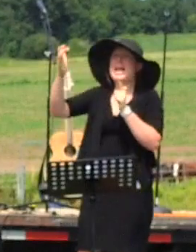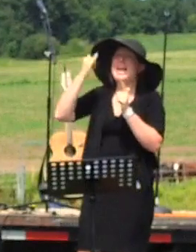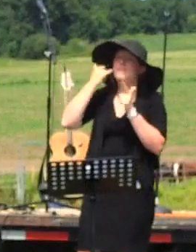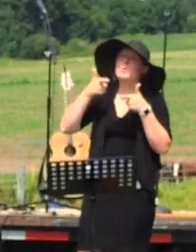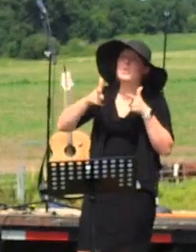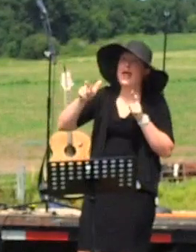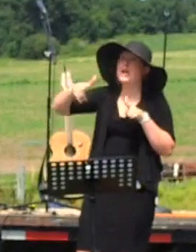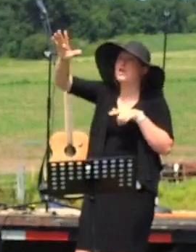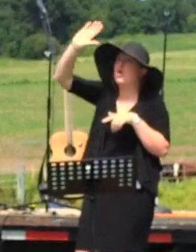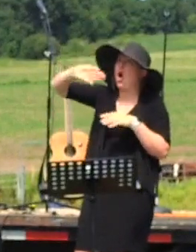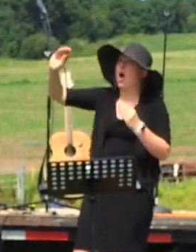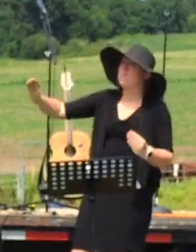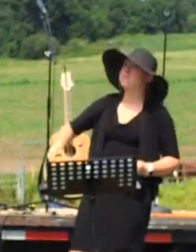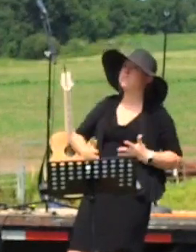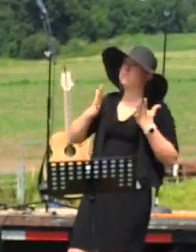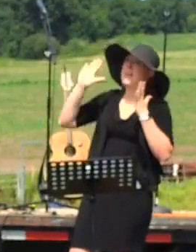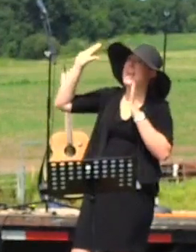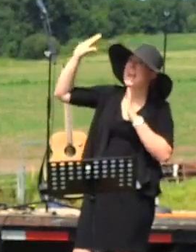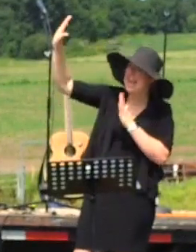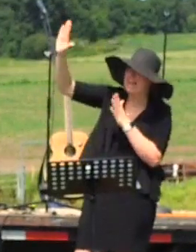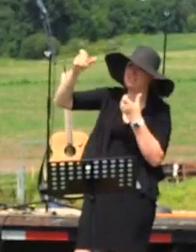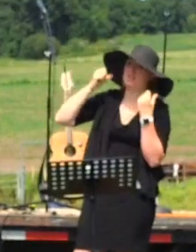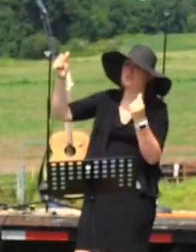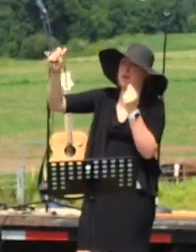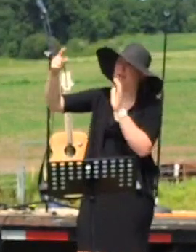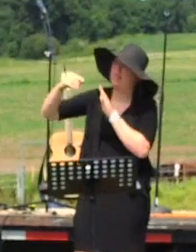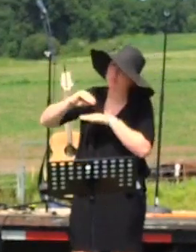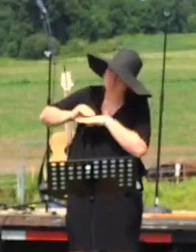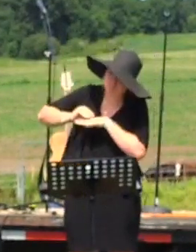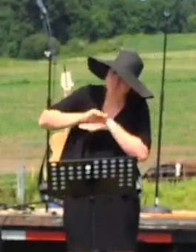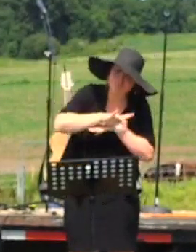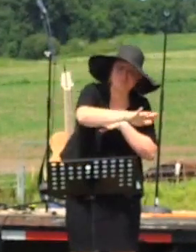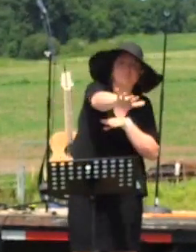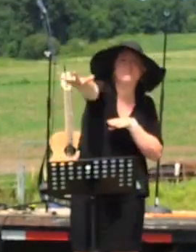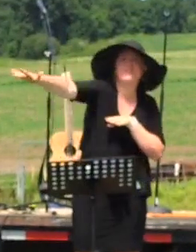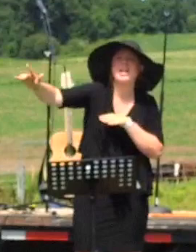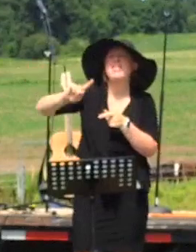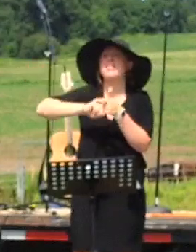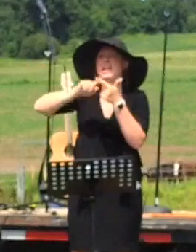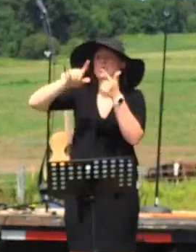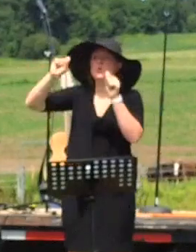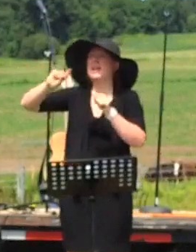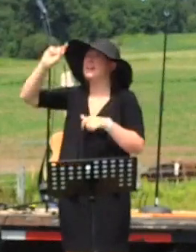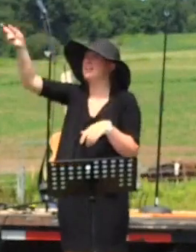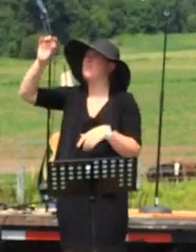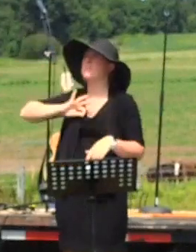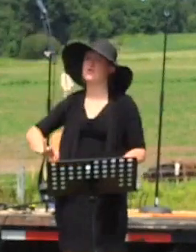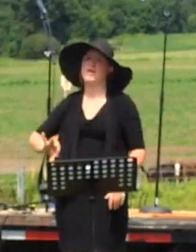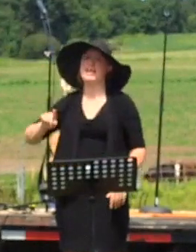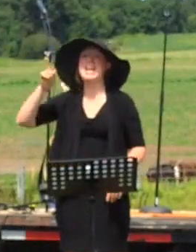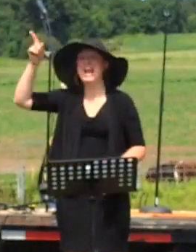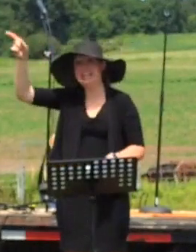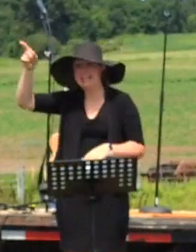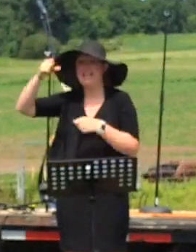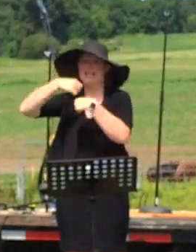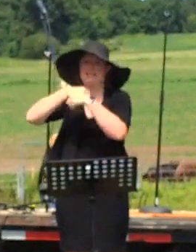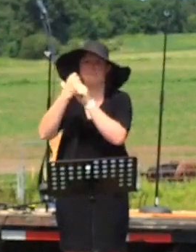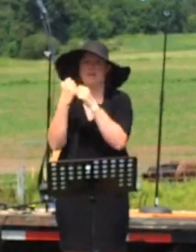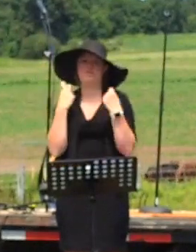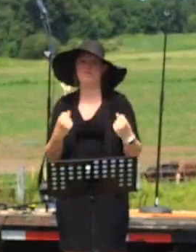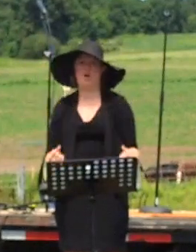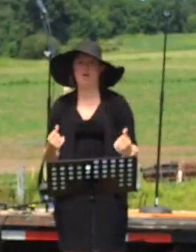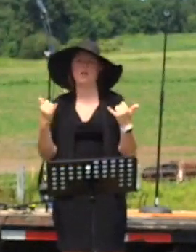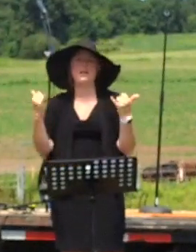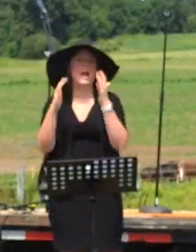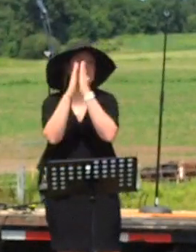and remember that in our weakness, God's glory shows through, and he is made strong. Let's